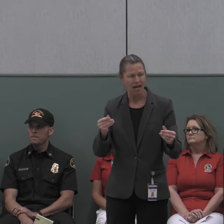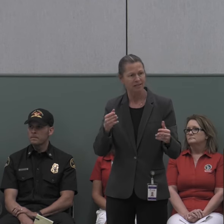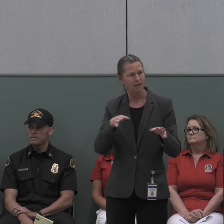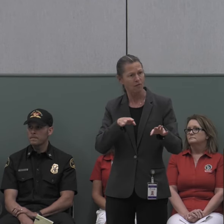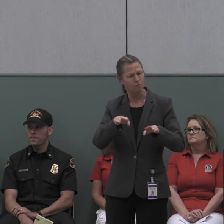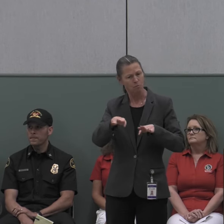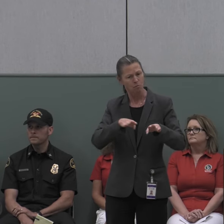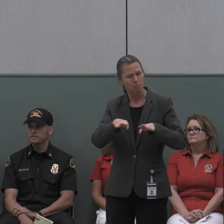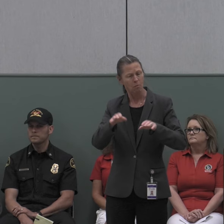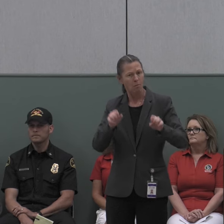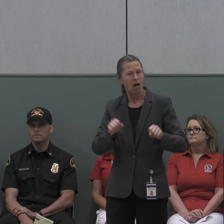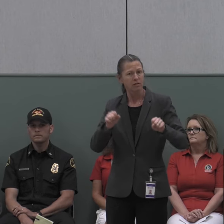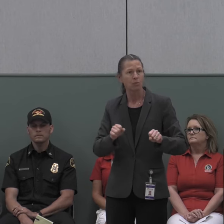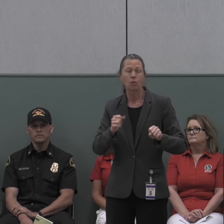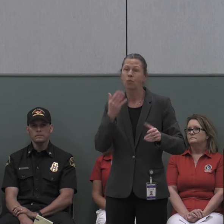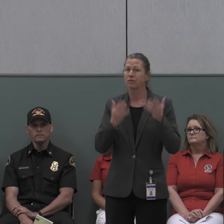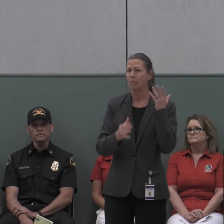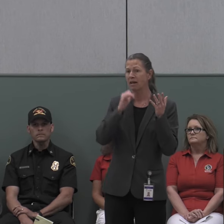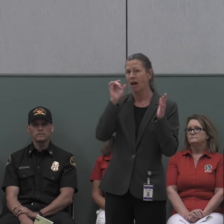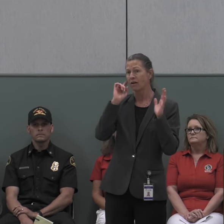from walking on the ground.